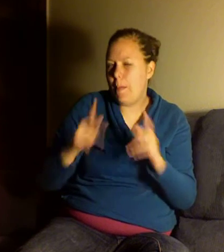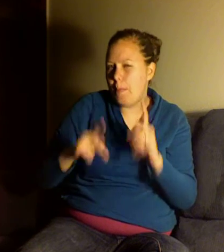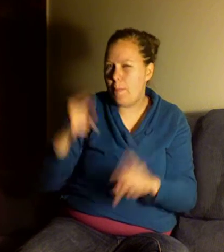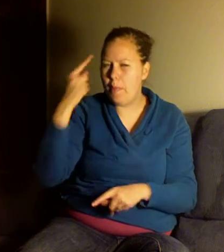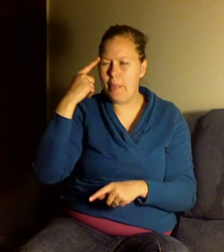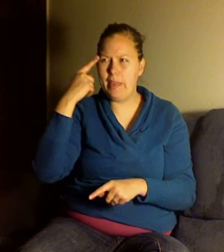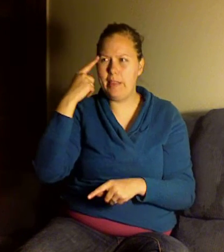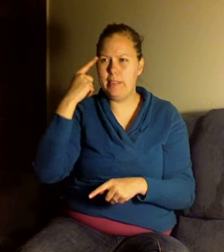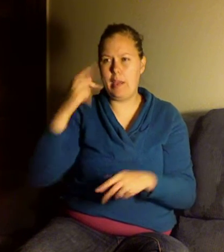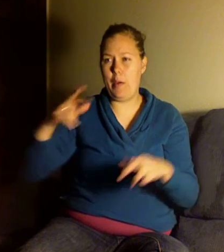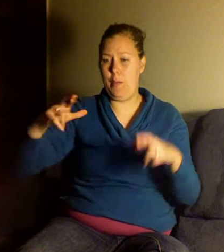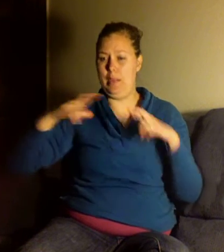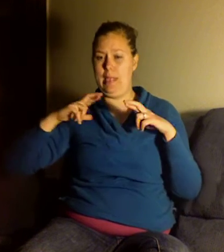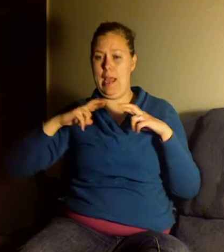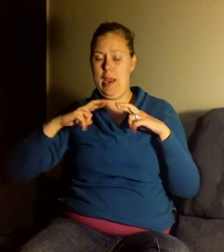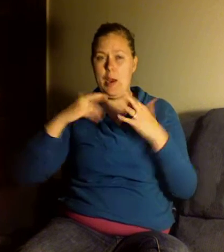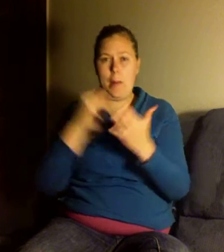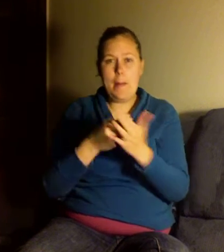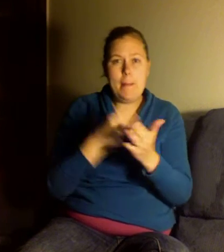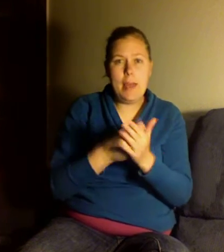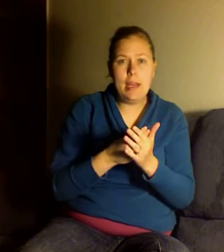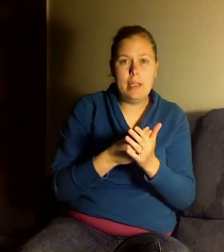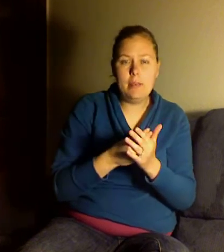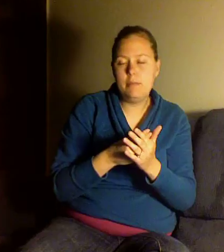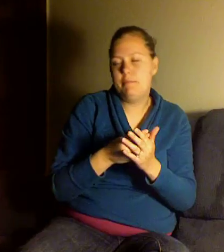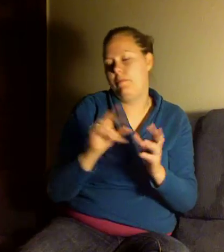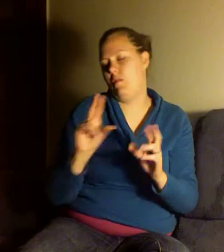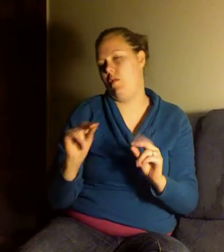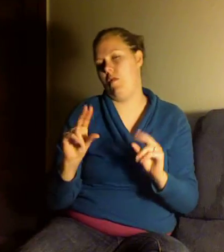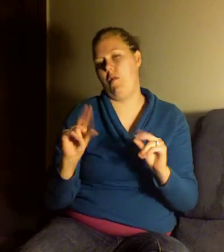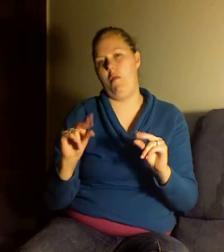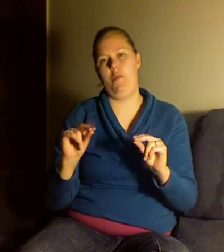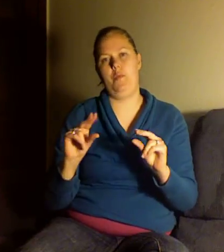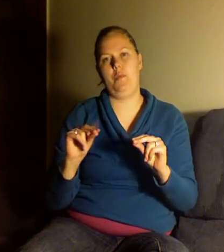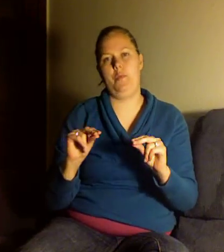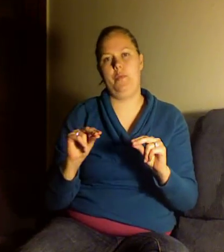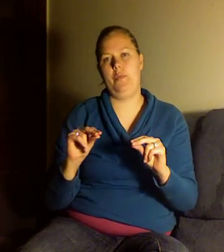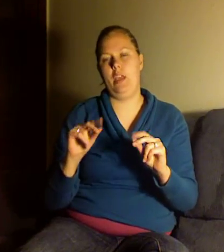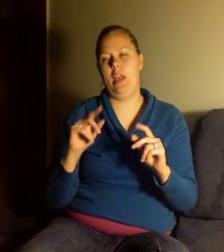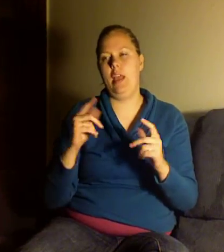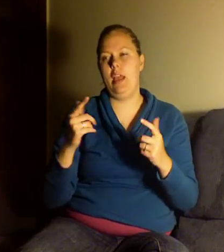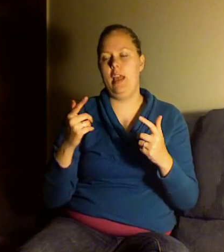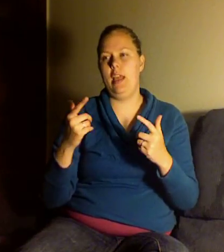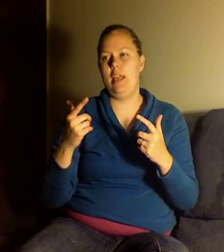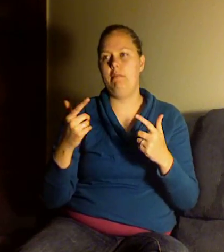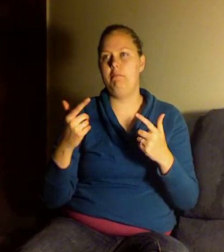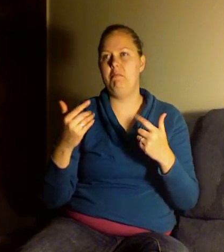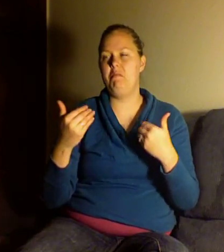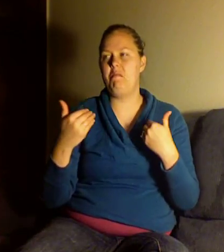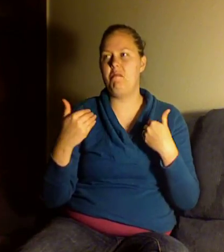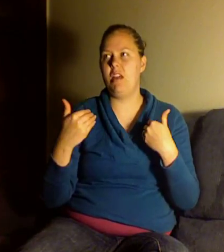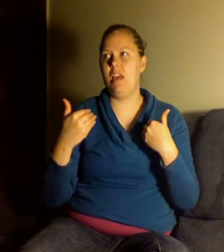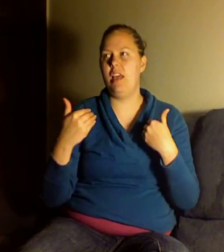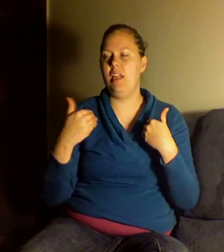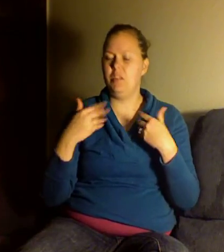as a kind of insurance, but in reality, all it is a way of current workers to directly pay for the retirement of